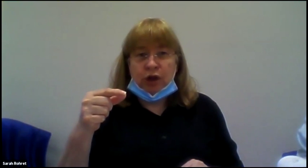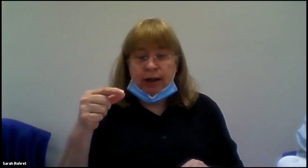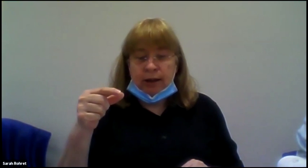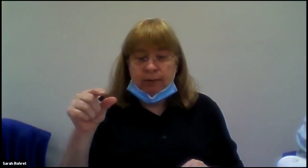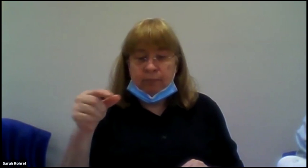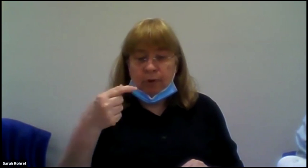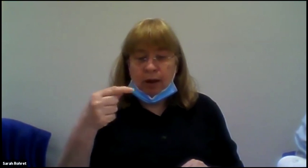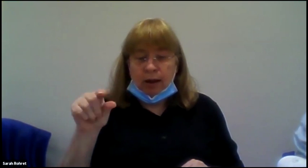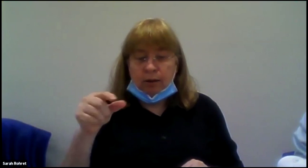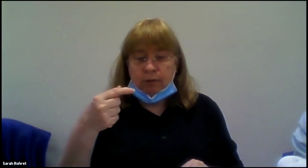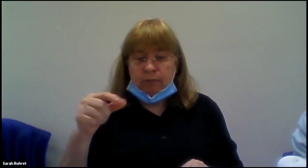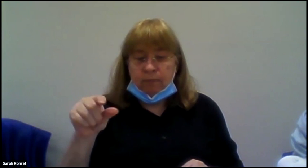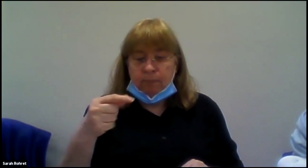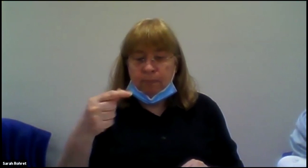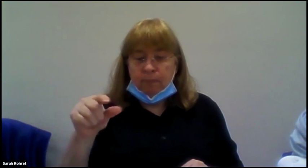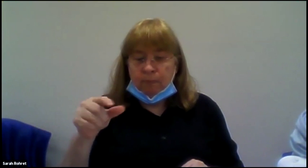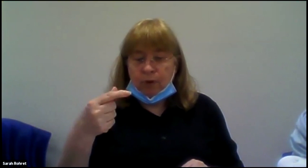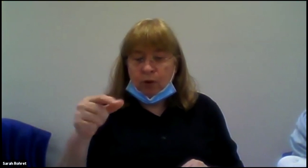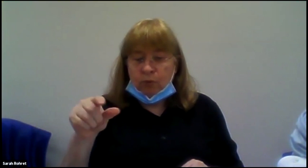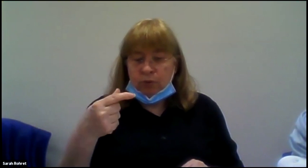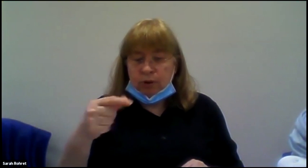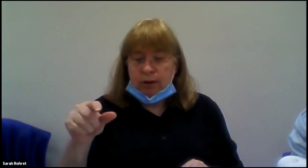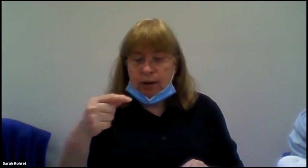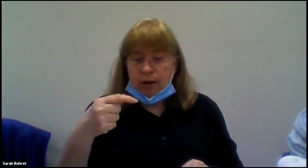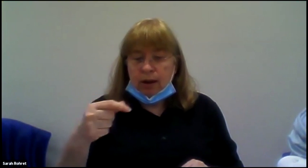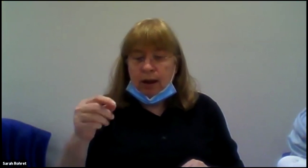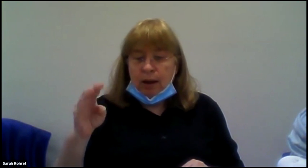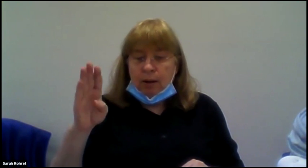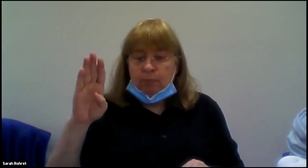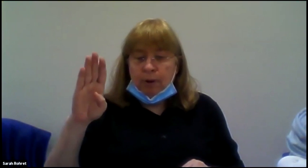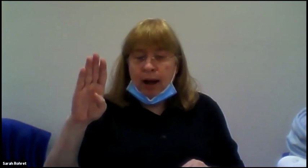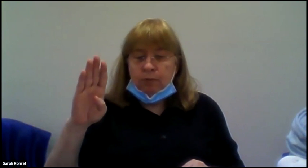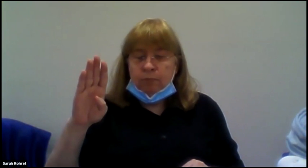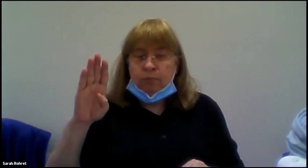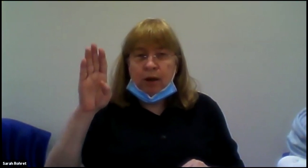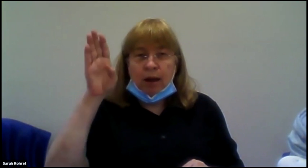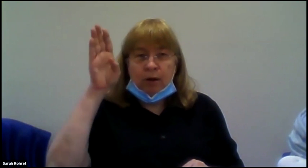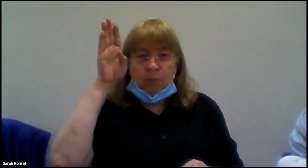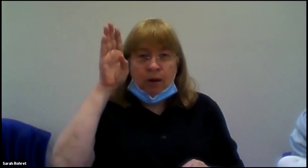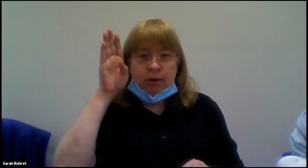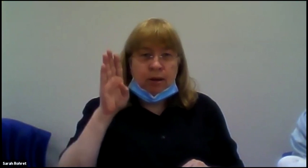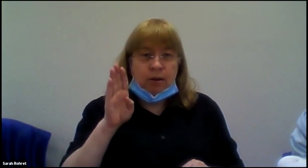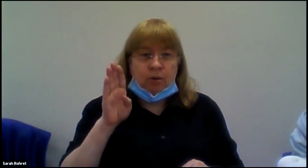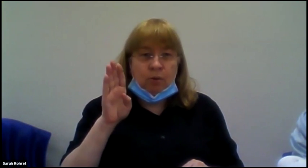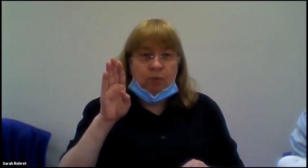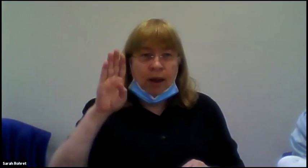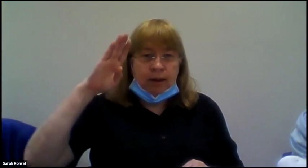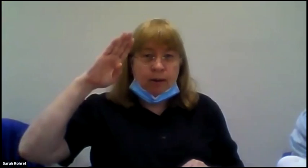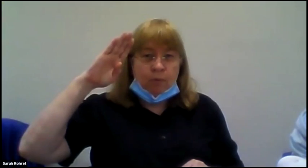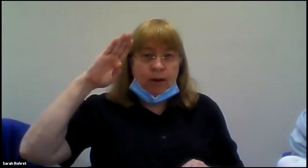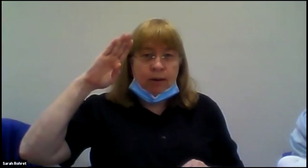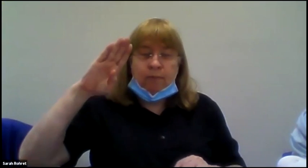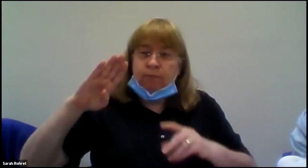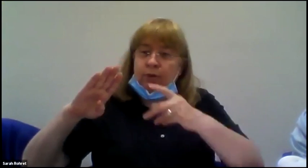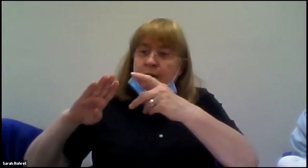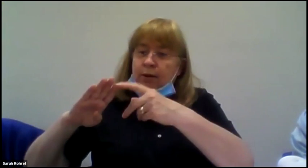G, and it goes. Brown, now I don't want you to just go like this. I want the tip of